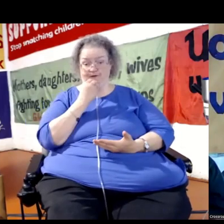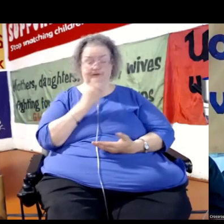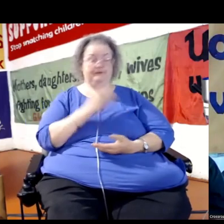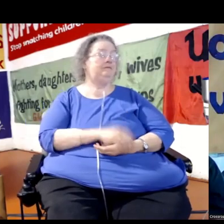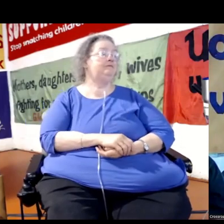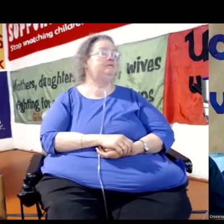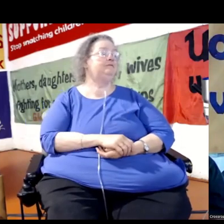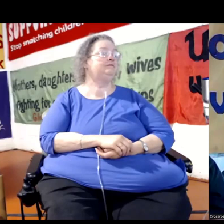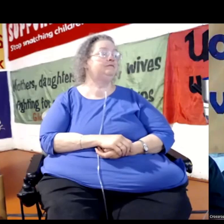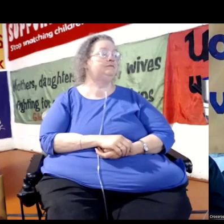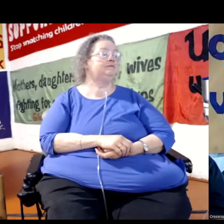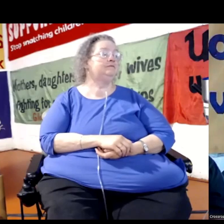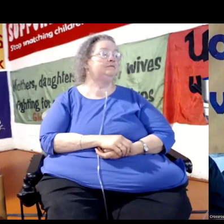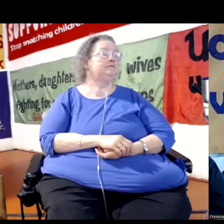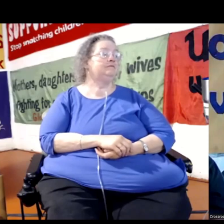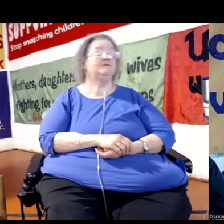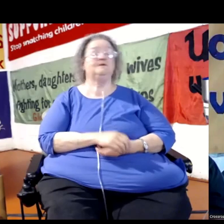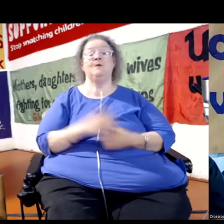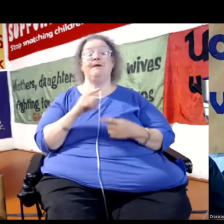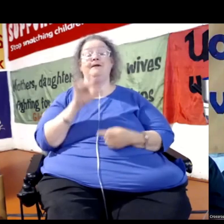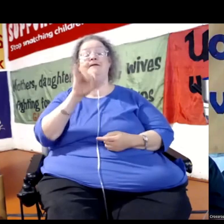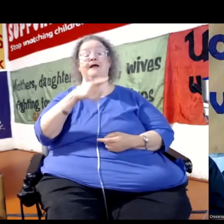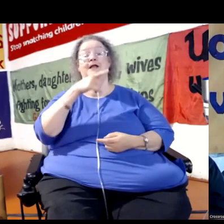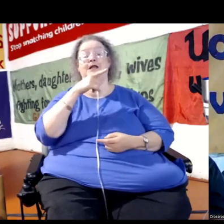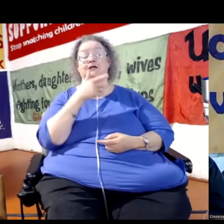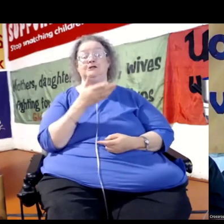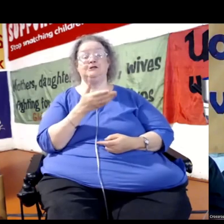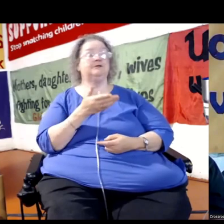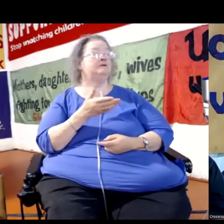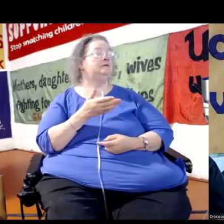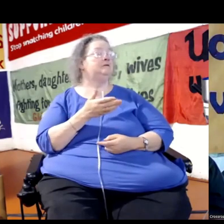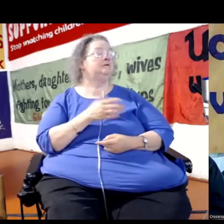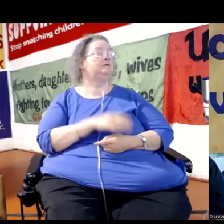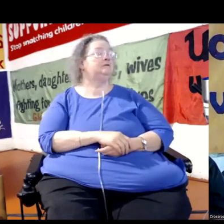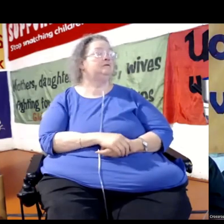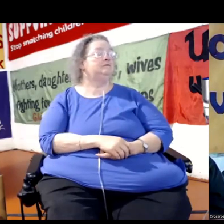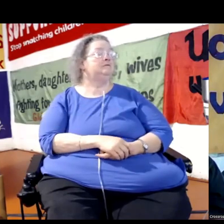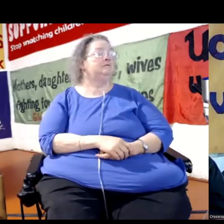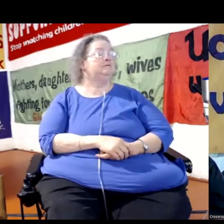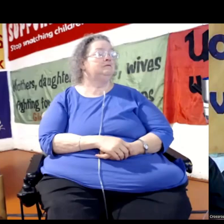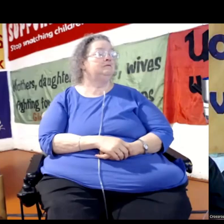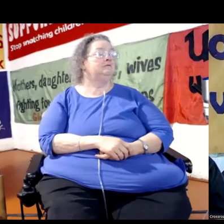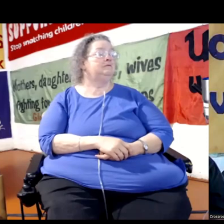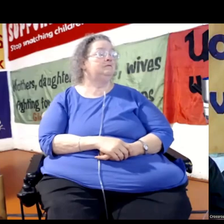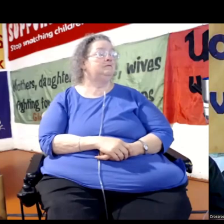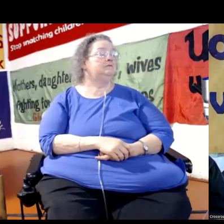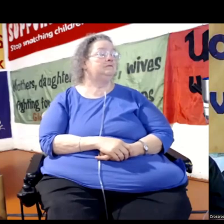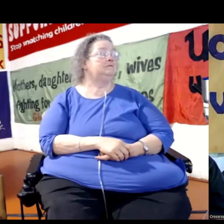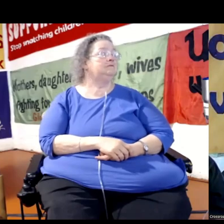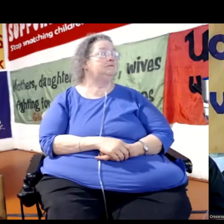And what happened at the luncheon was everybody was